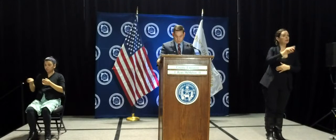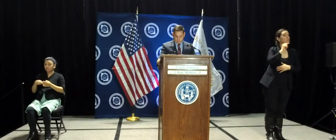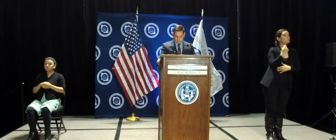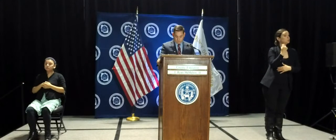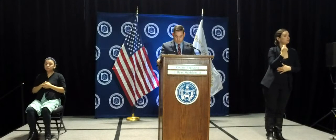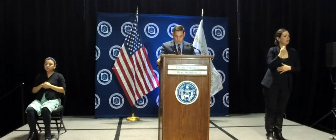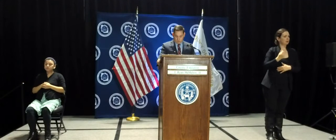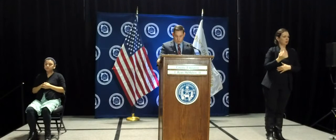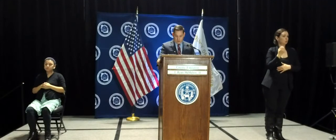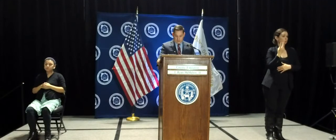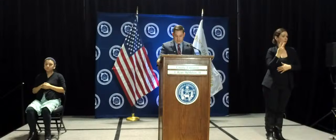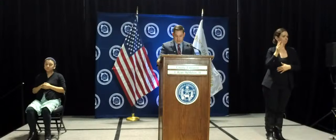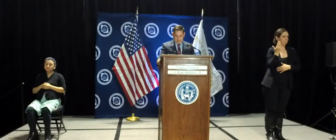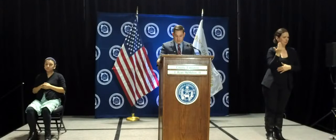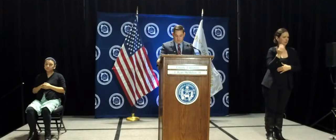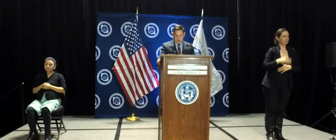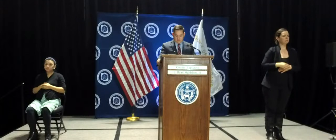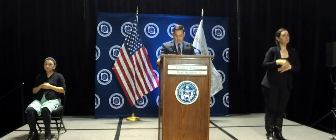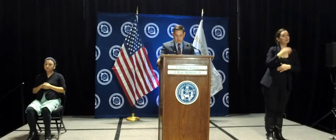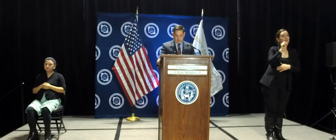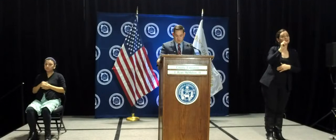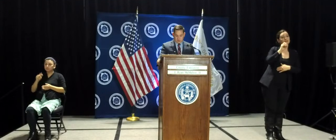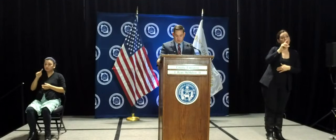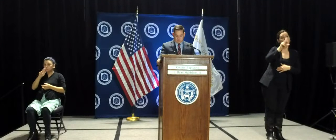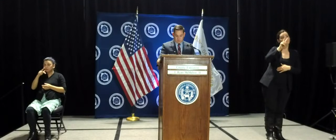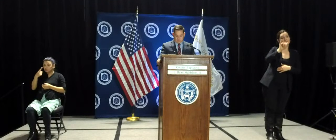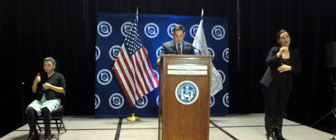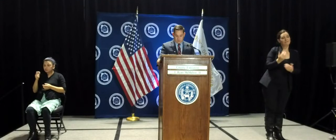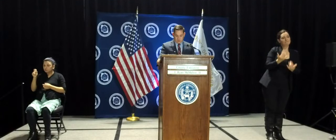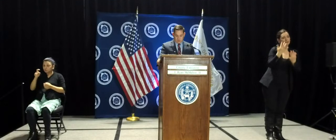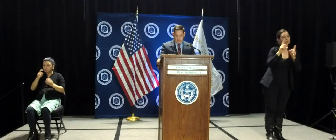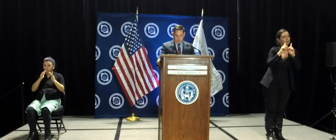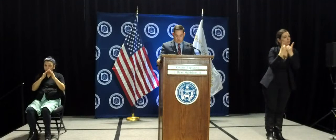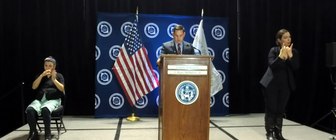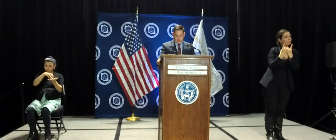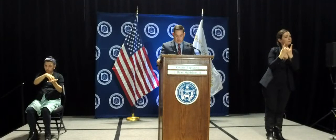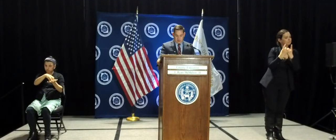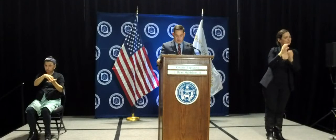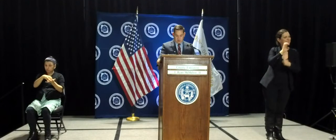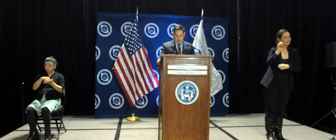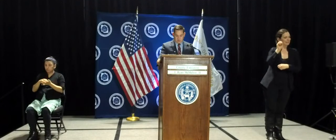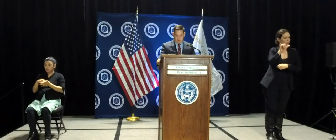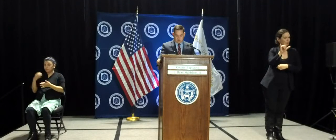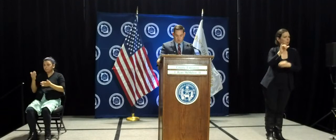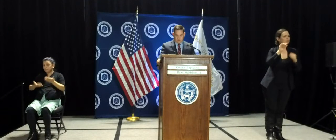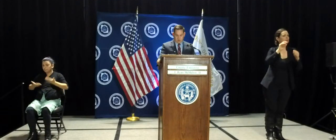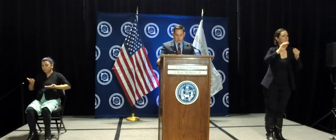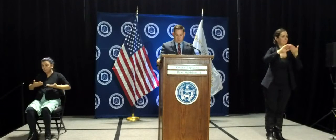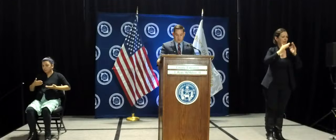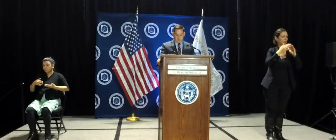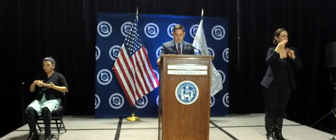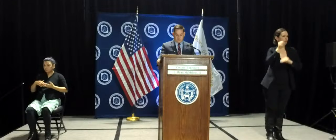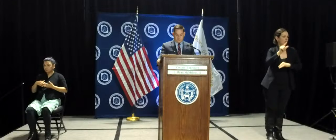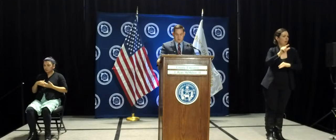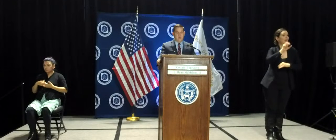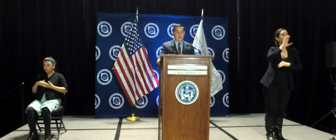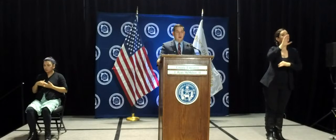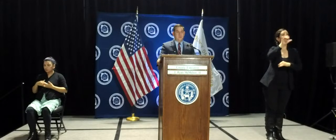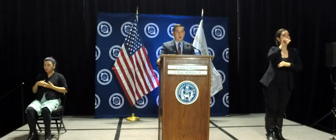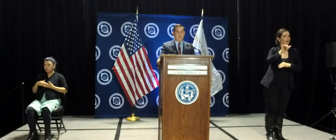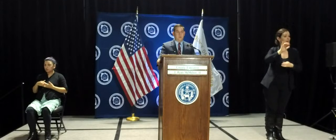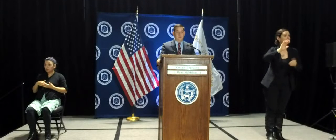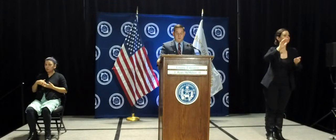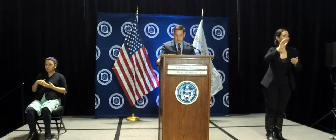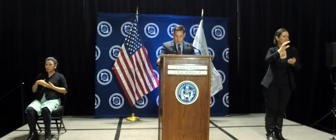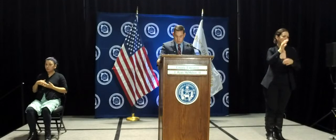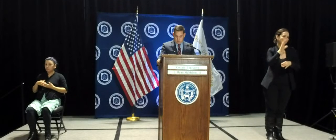Center. Wednesday, the Fayetteville Senior Center. Thursday, Shove Park and Camillus. And